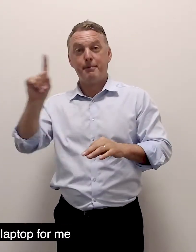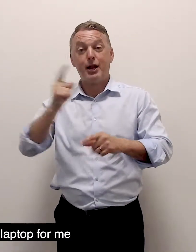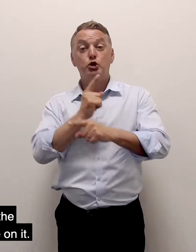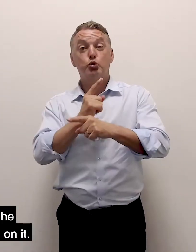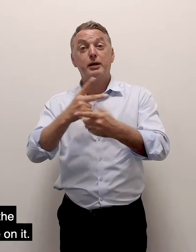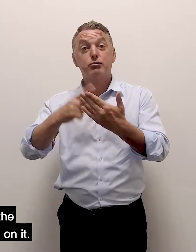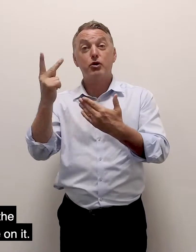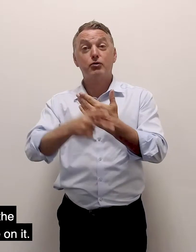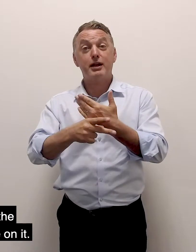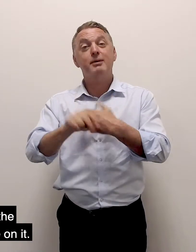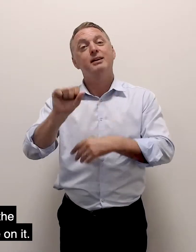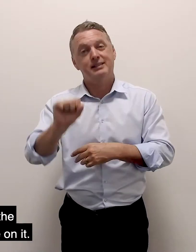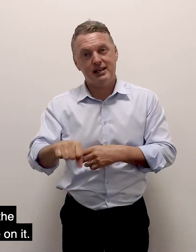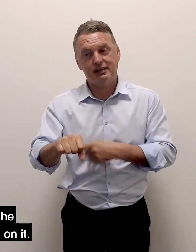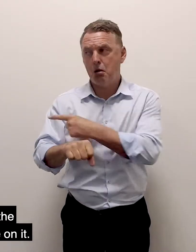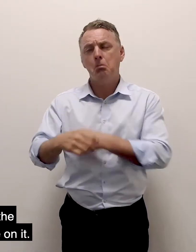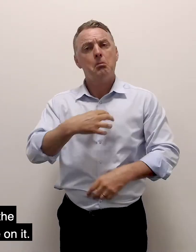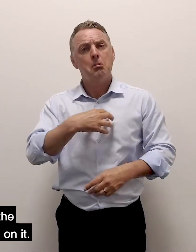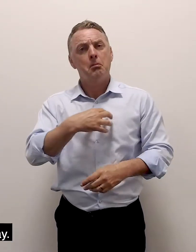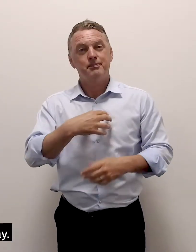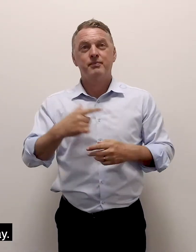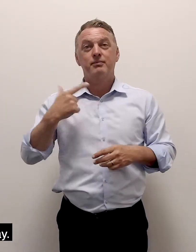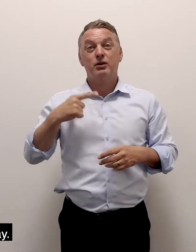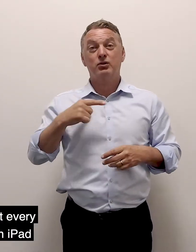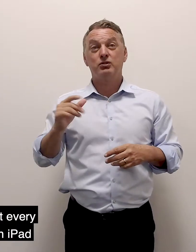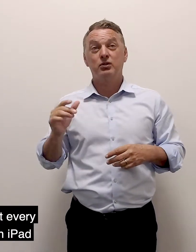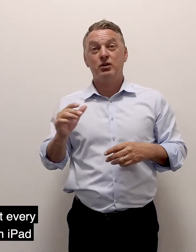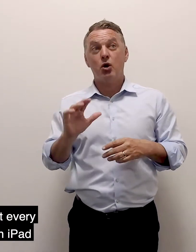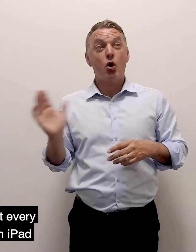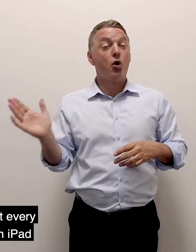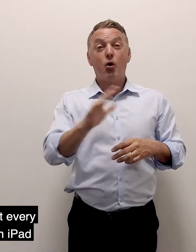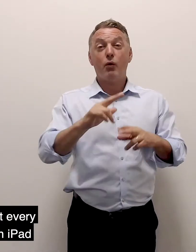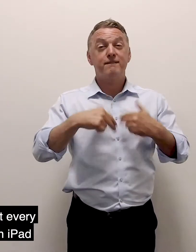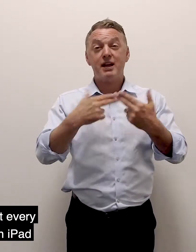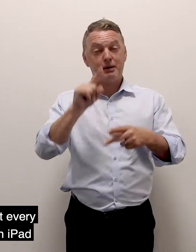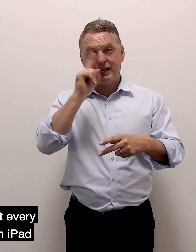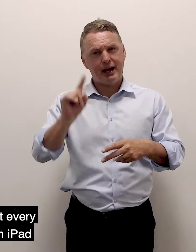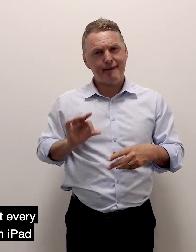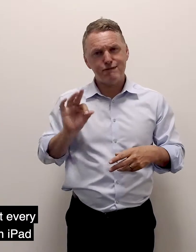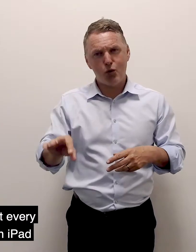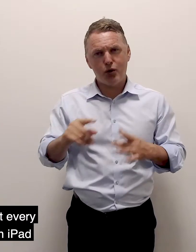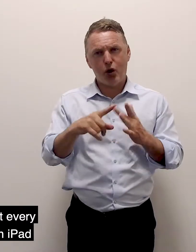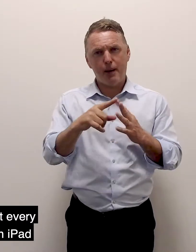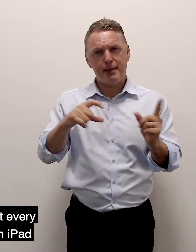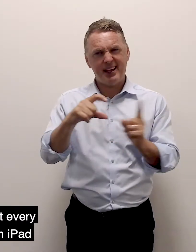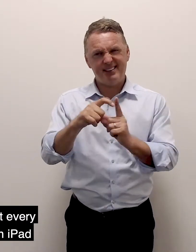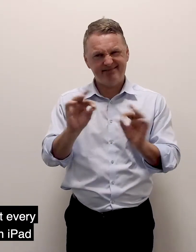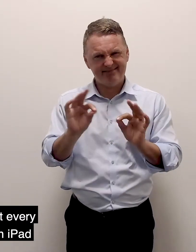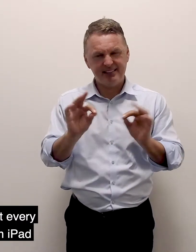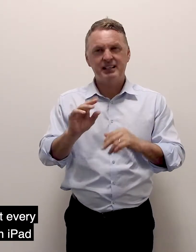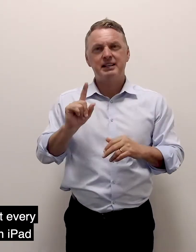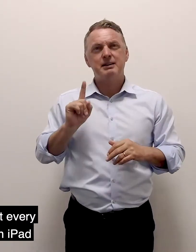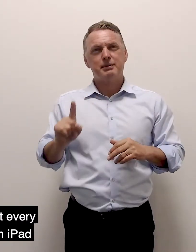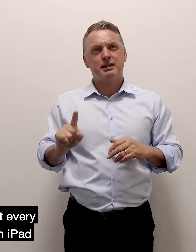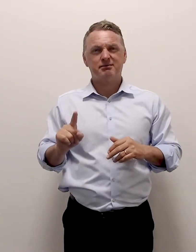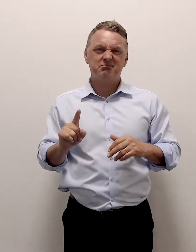laptop for me, but they'll fund the talking program on it. Okay. Because whilst not every family can afford